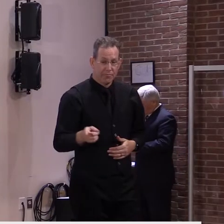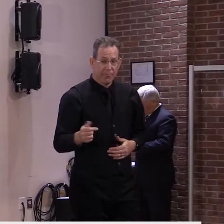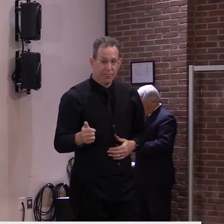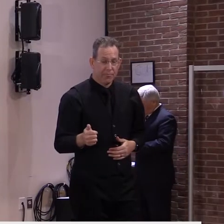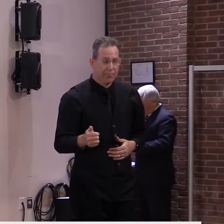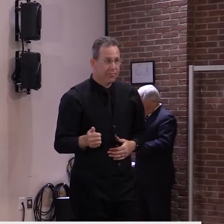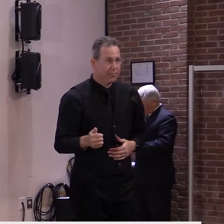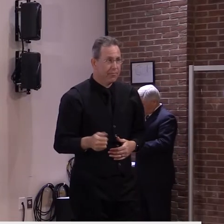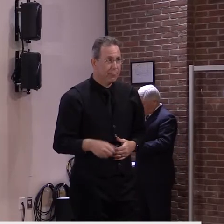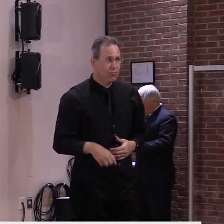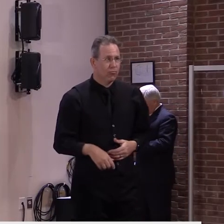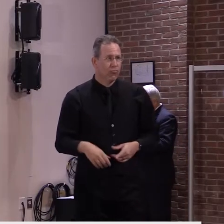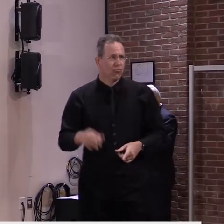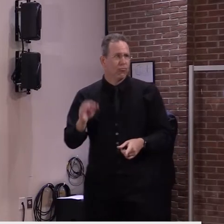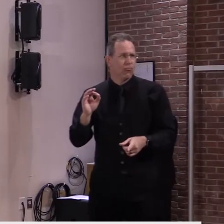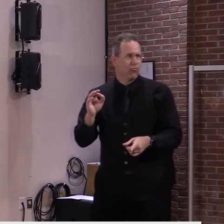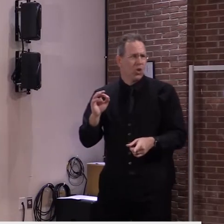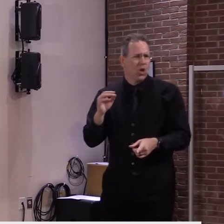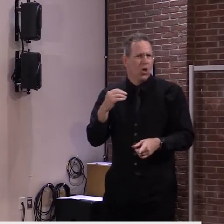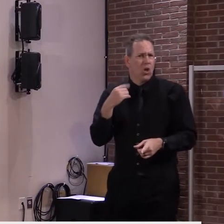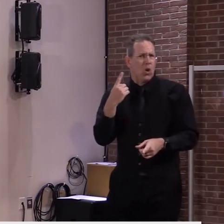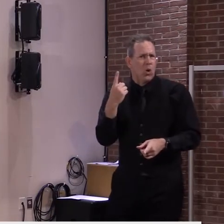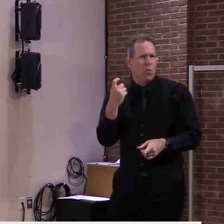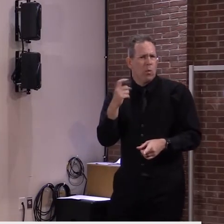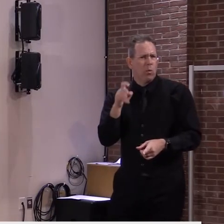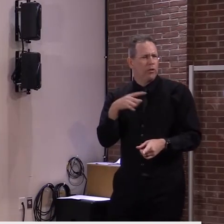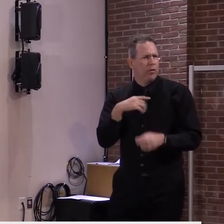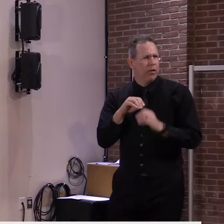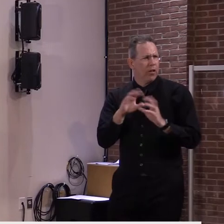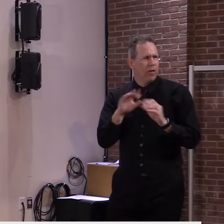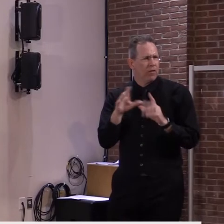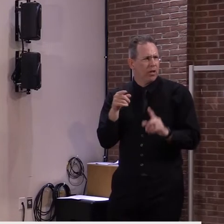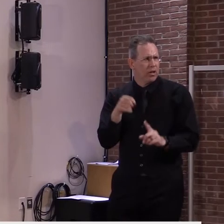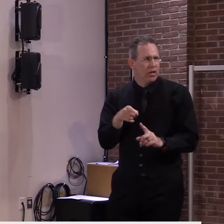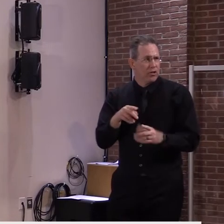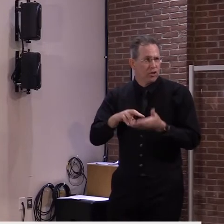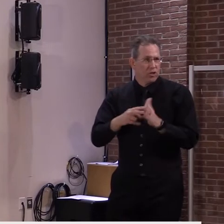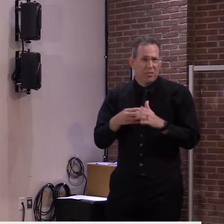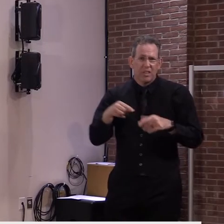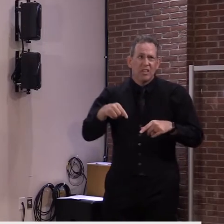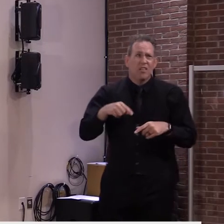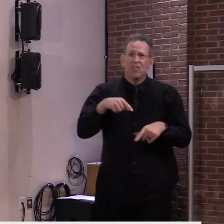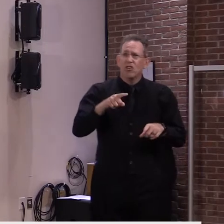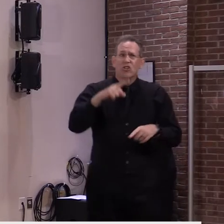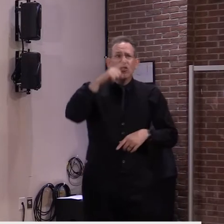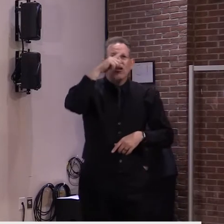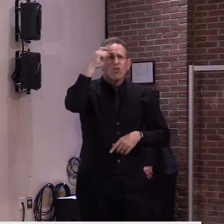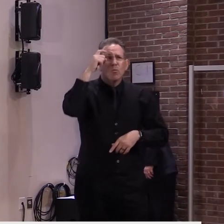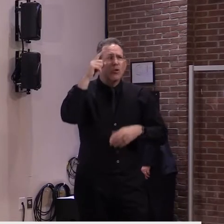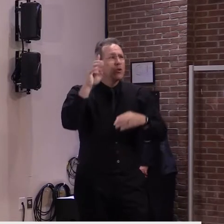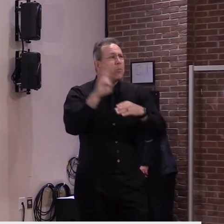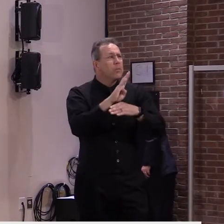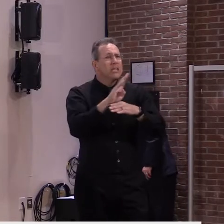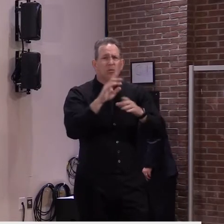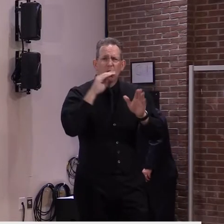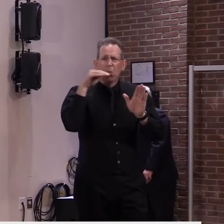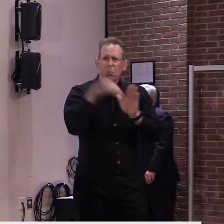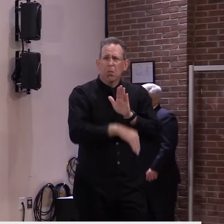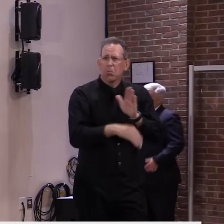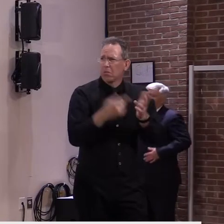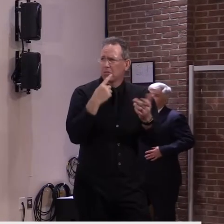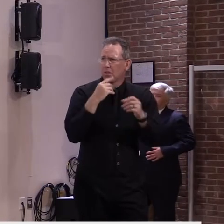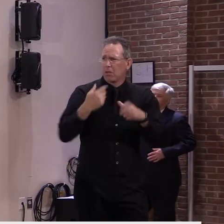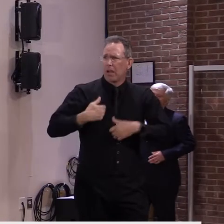What does that mean, though, for our summer tourism economy? Well, I still believe that